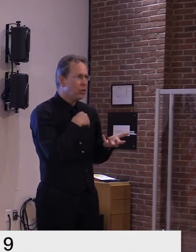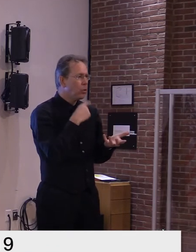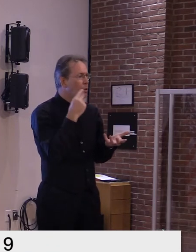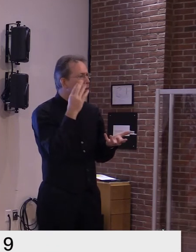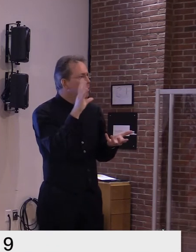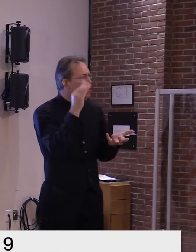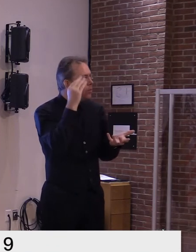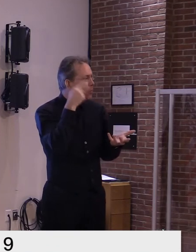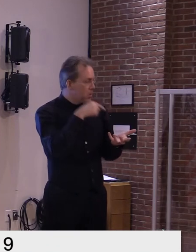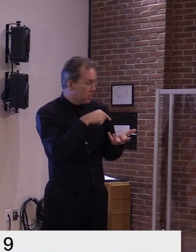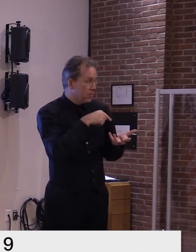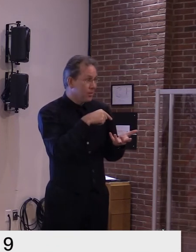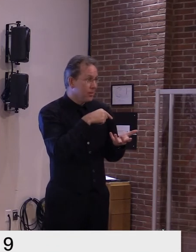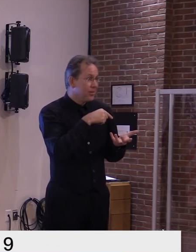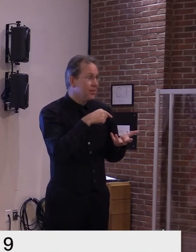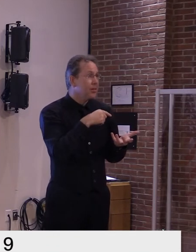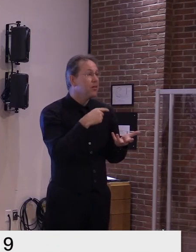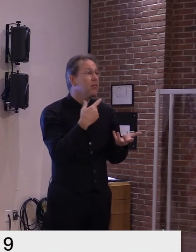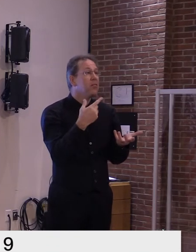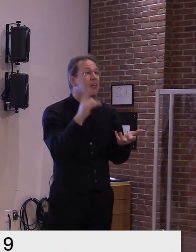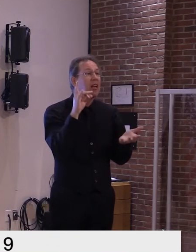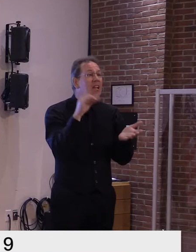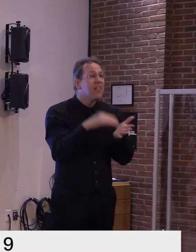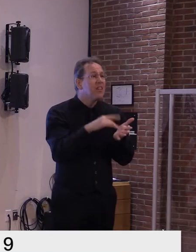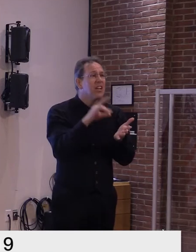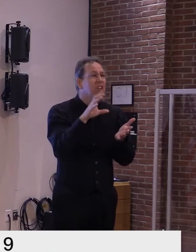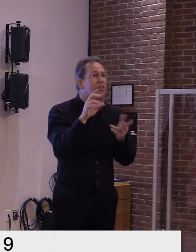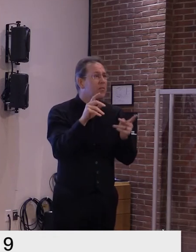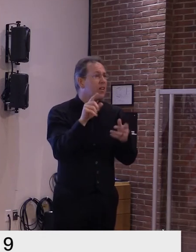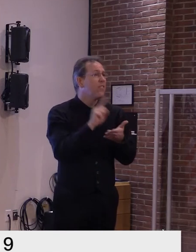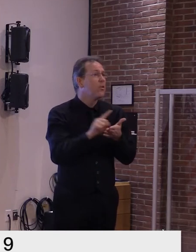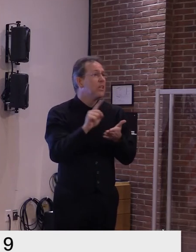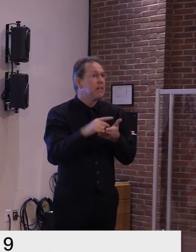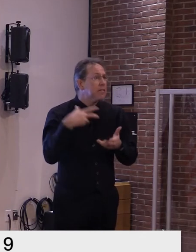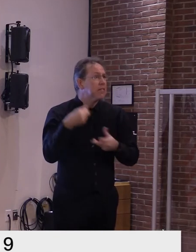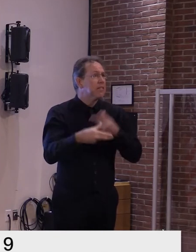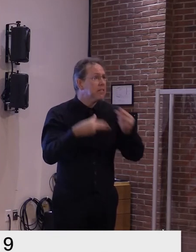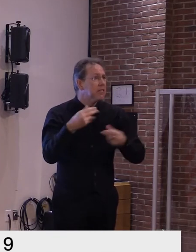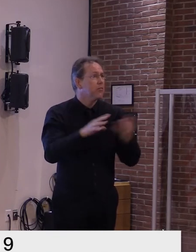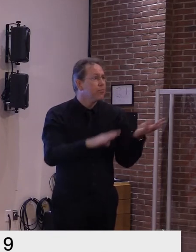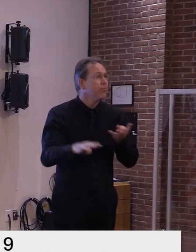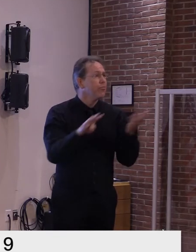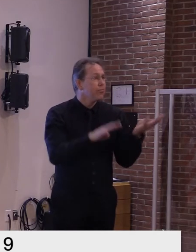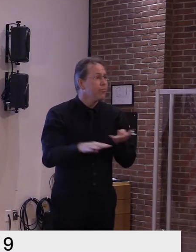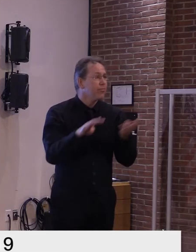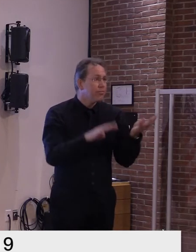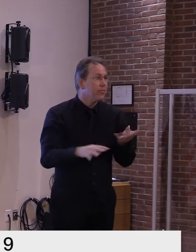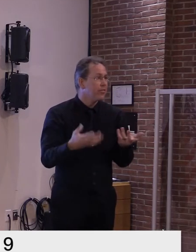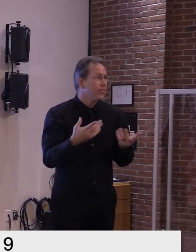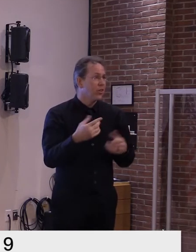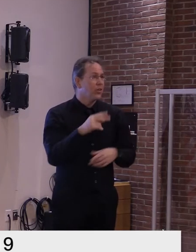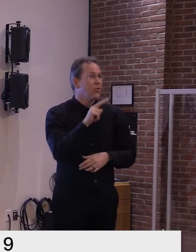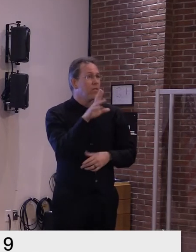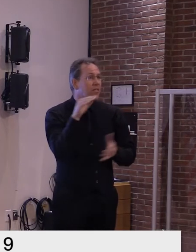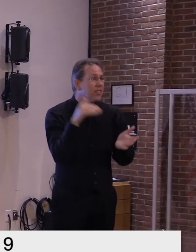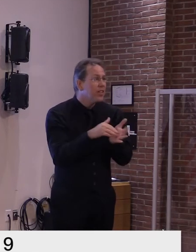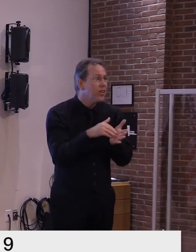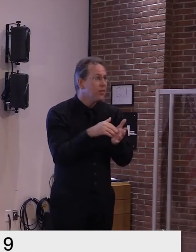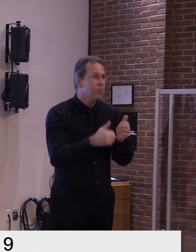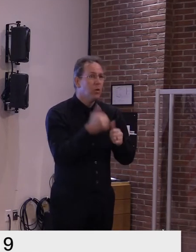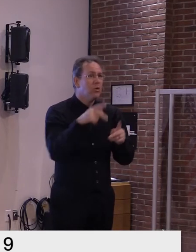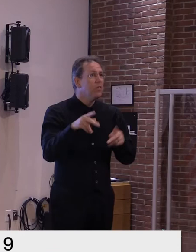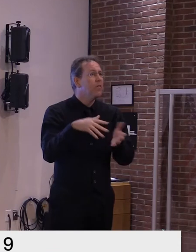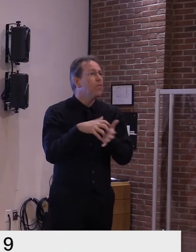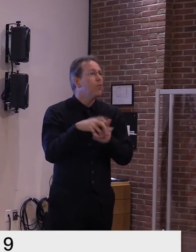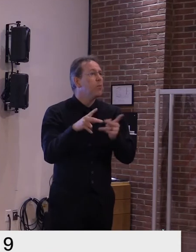about 8,800 a week. We have about 125,000 of the most vulnerable we've got to get to. We